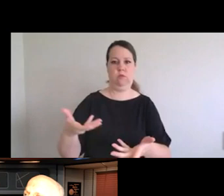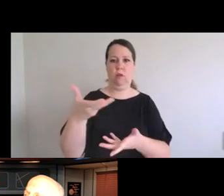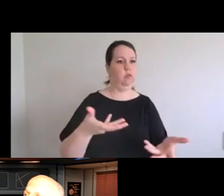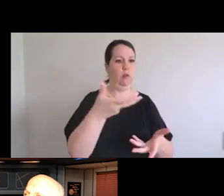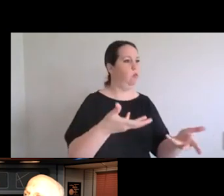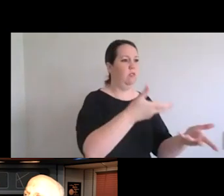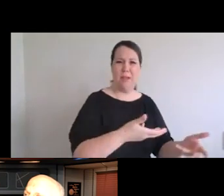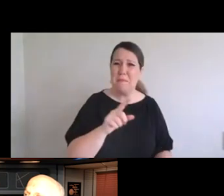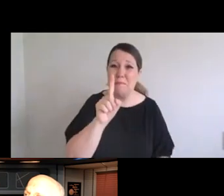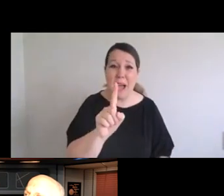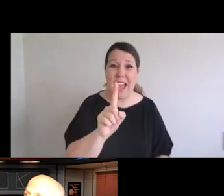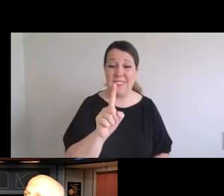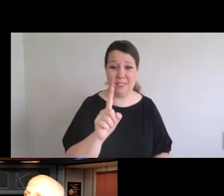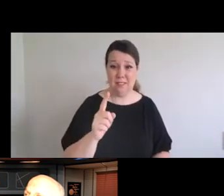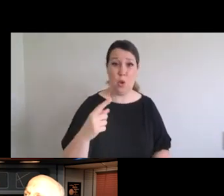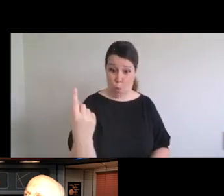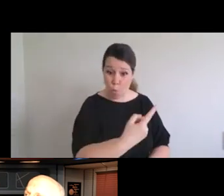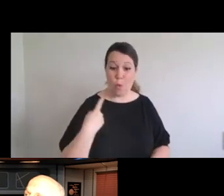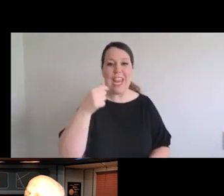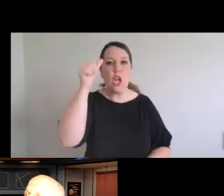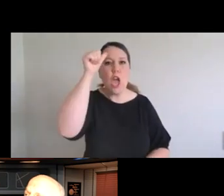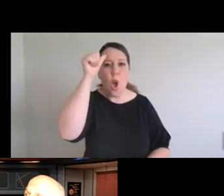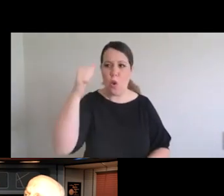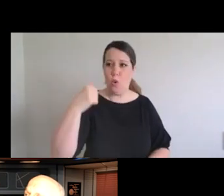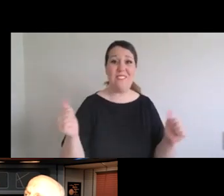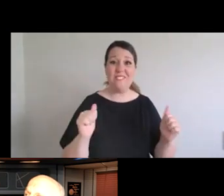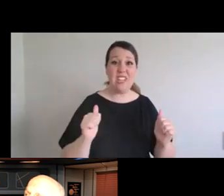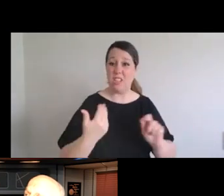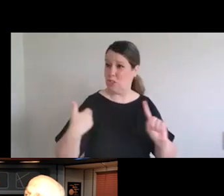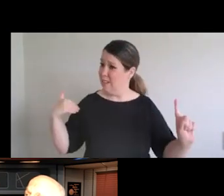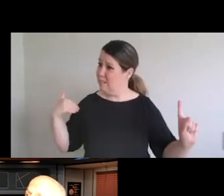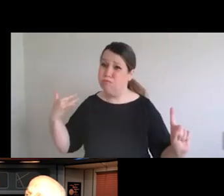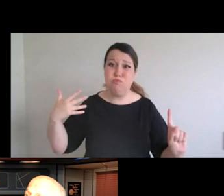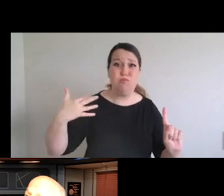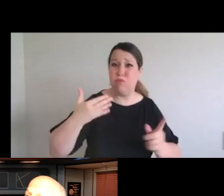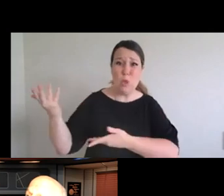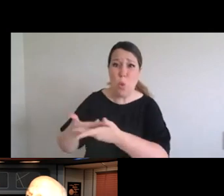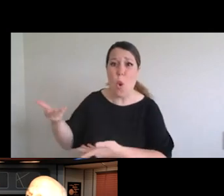Respectfully, I don't think that's going to change things much or at all.